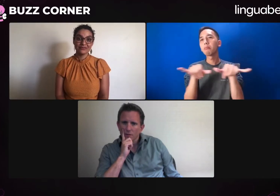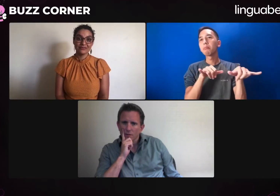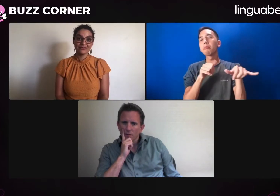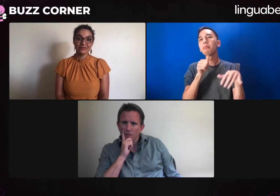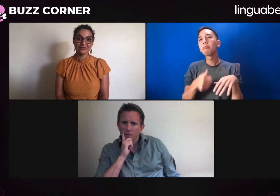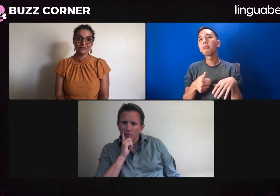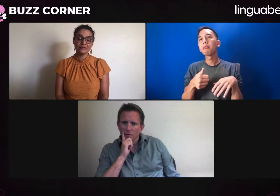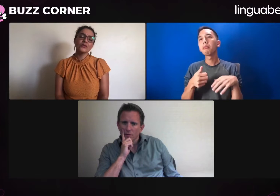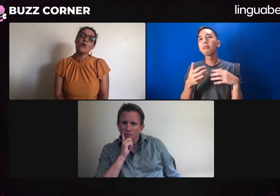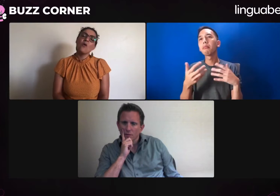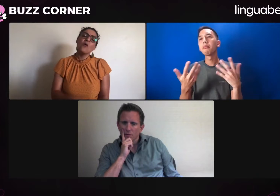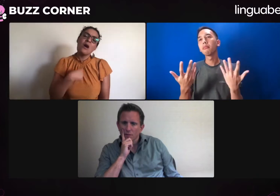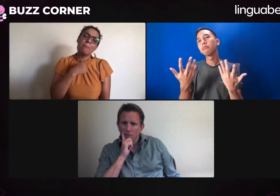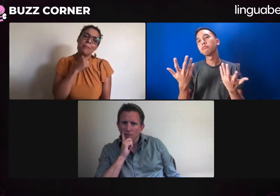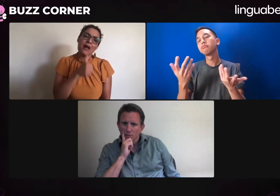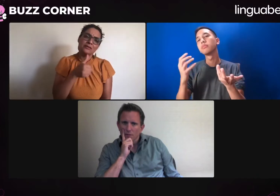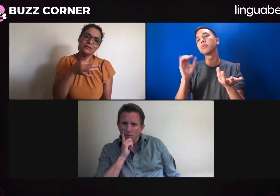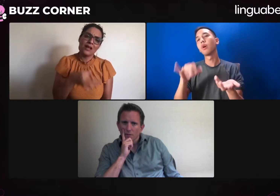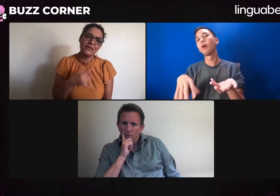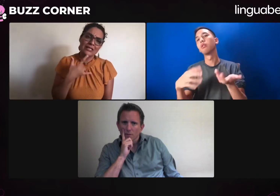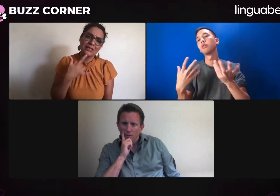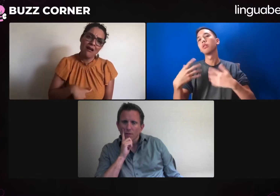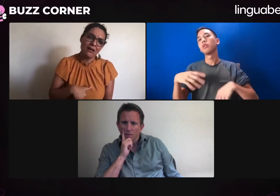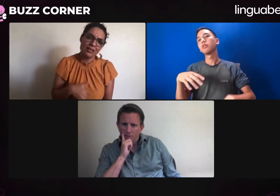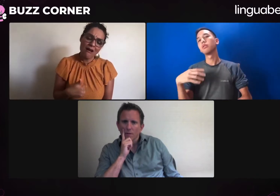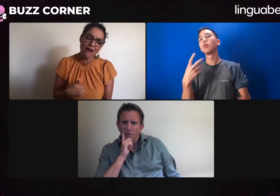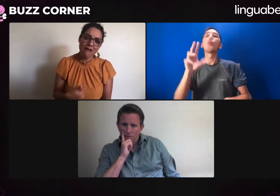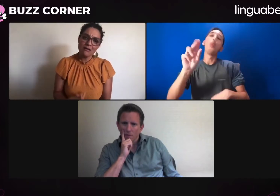can't say that all codas and godas are the same.